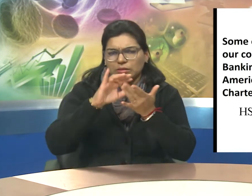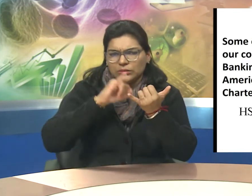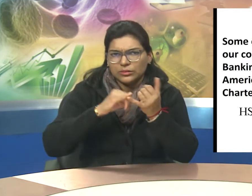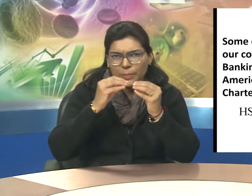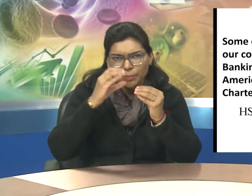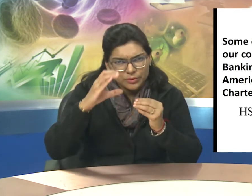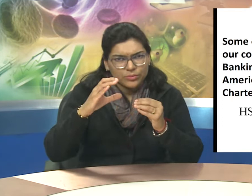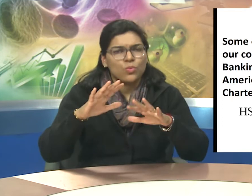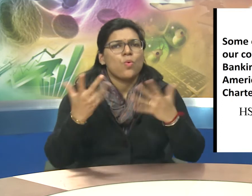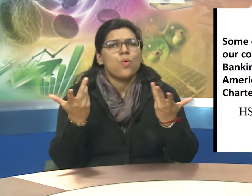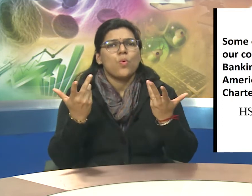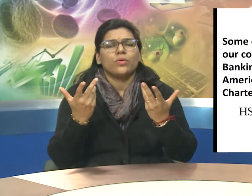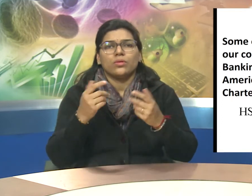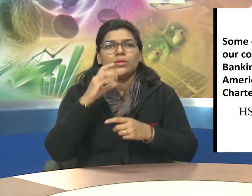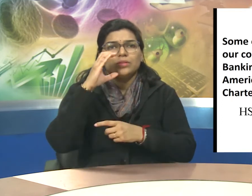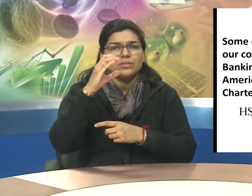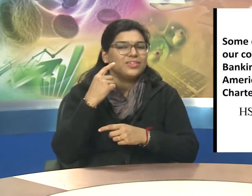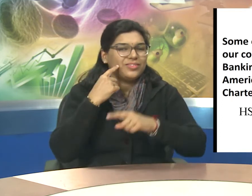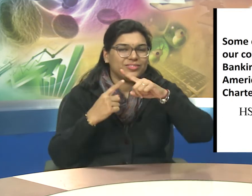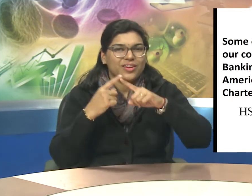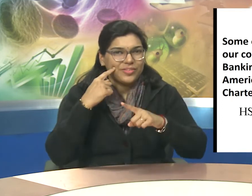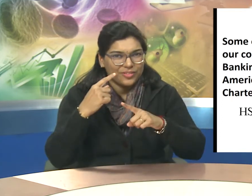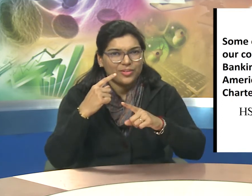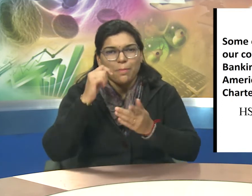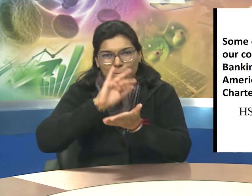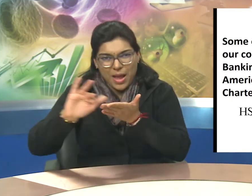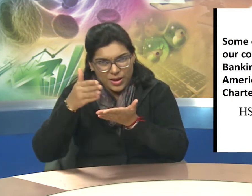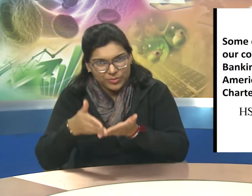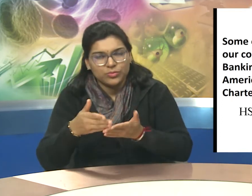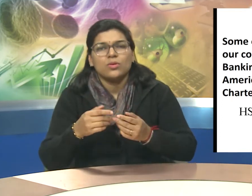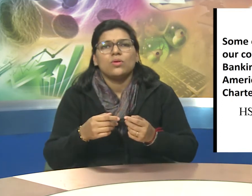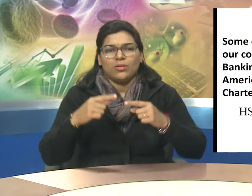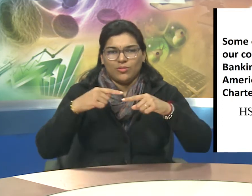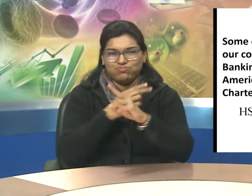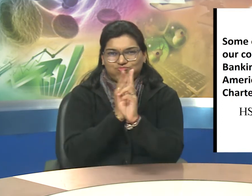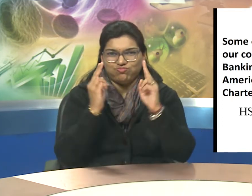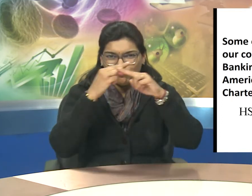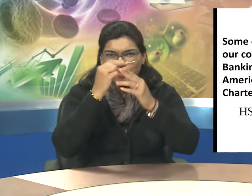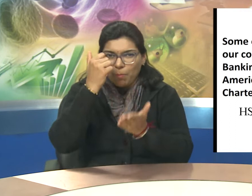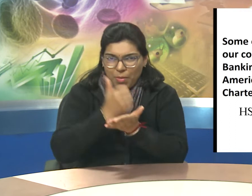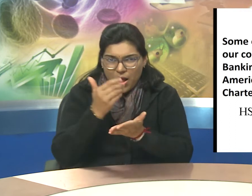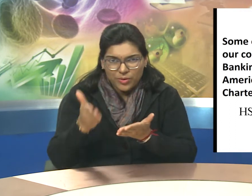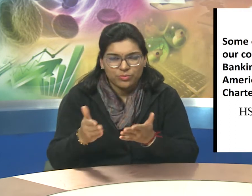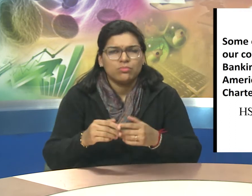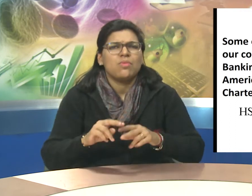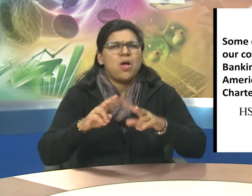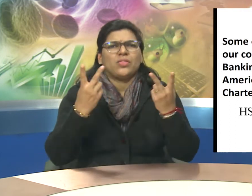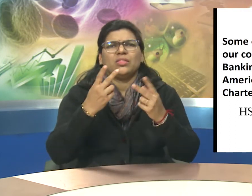This you can see that HSBC or some American Express Bank